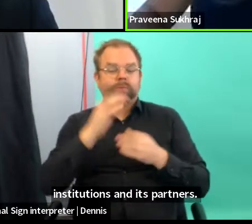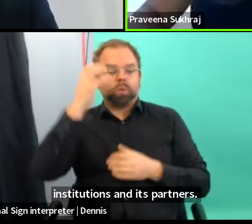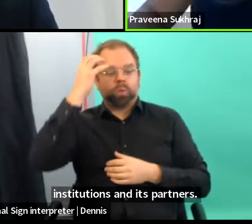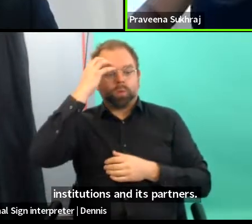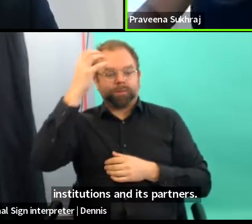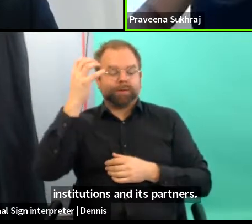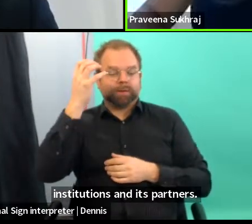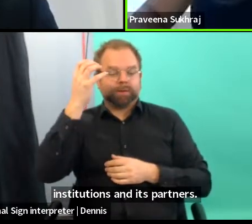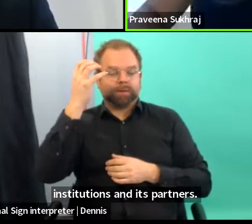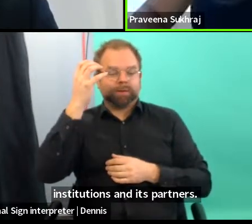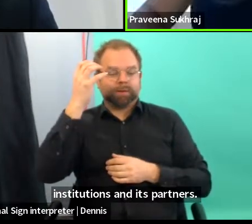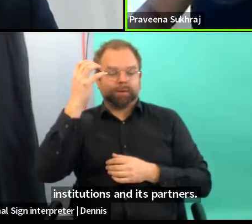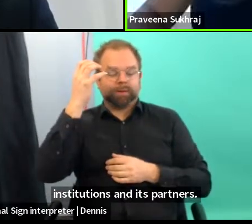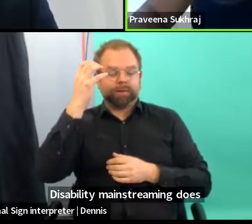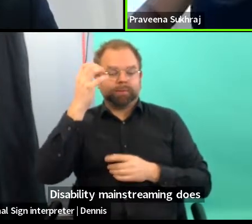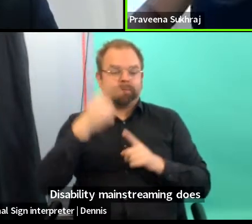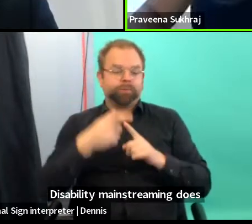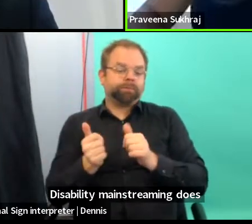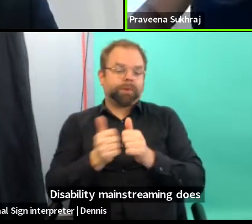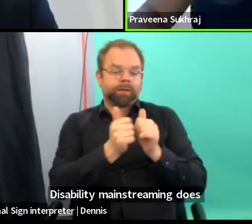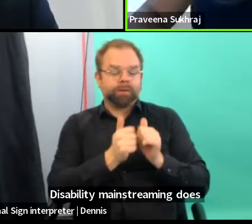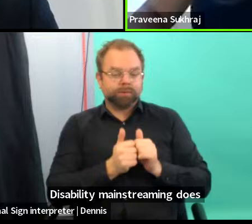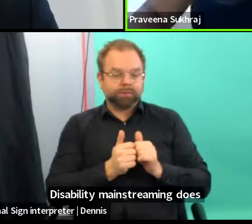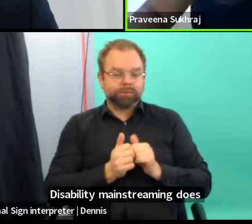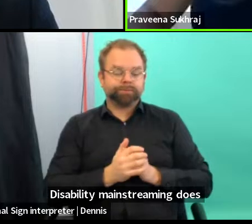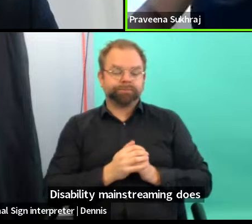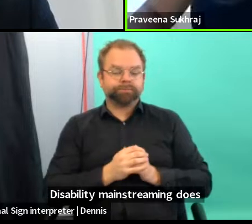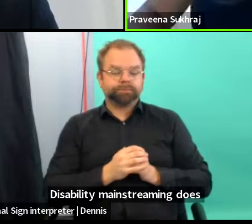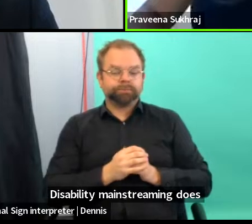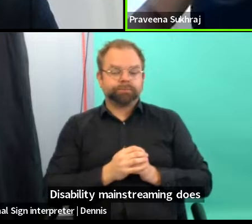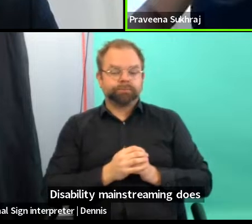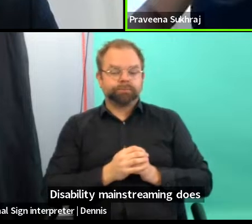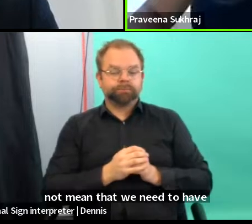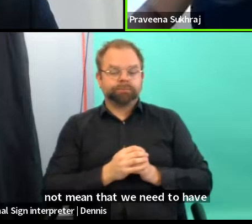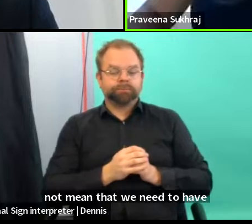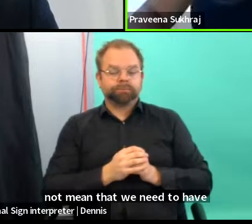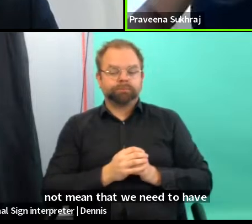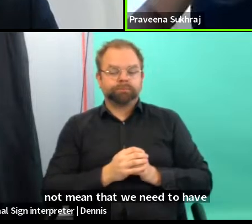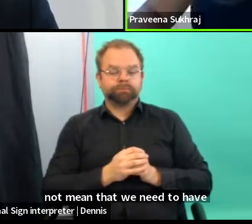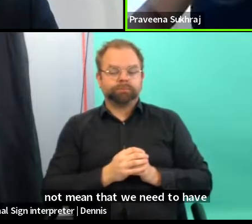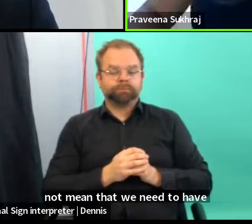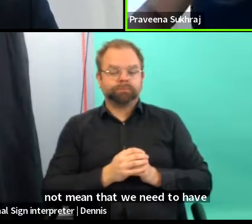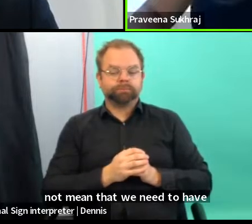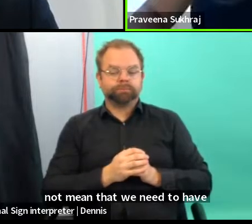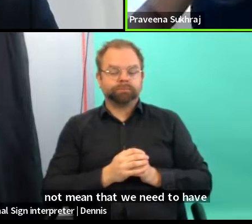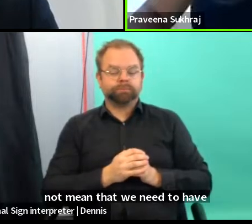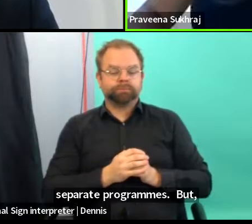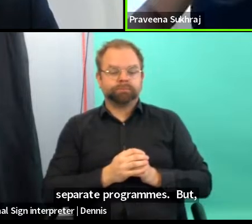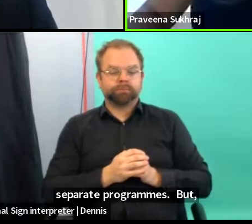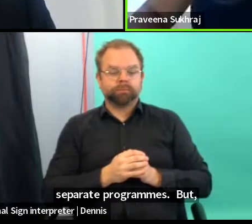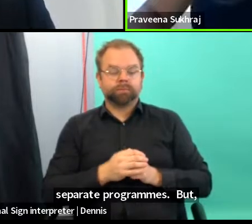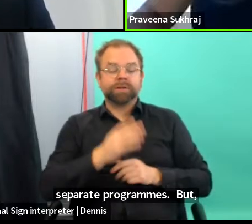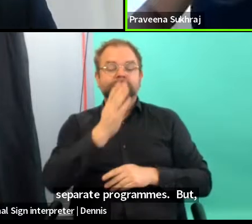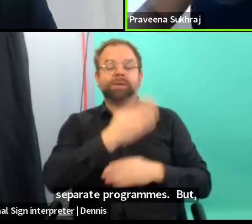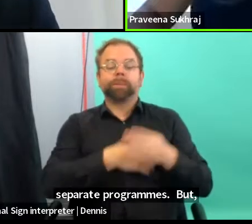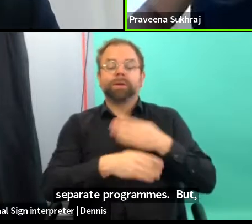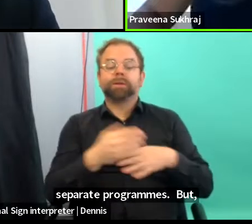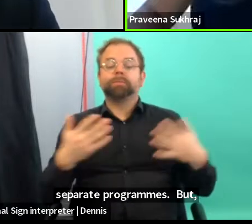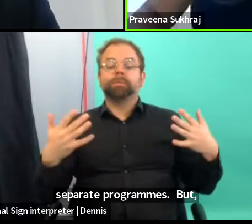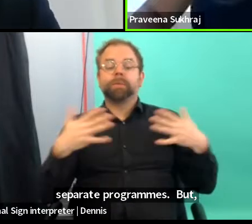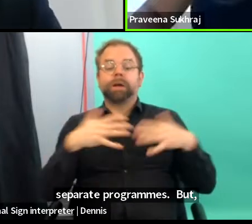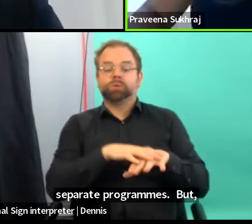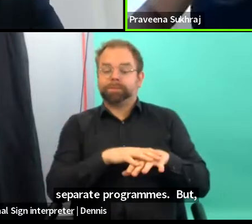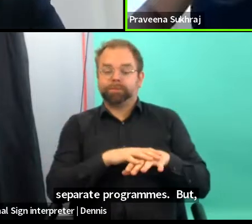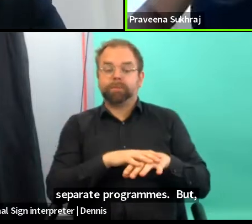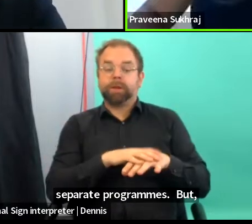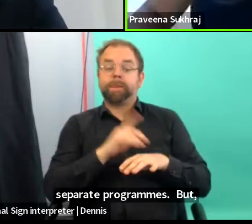does not mean that we need to have separate programs, but rather that services are